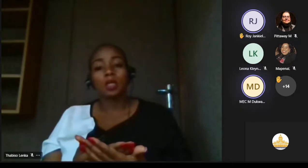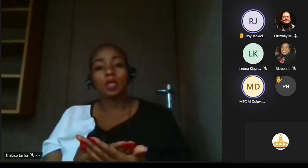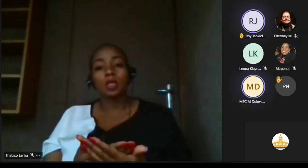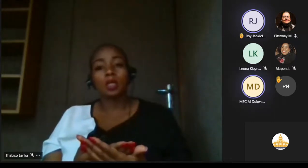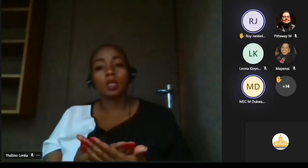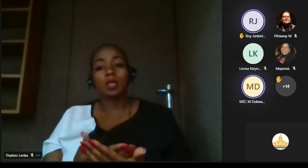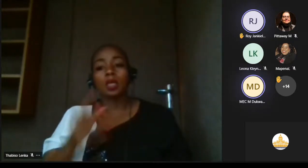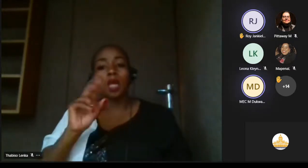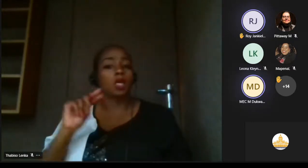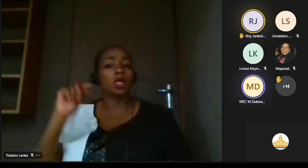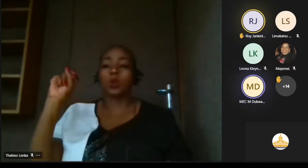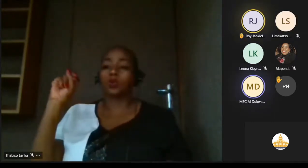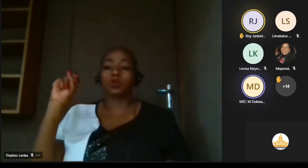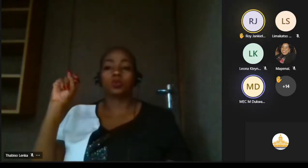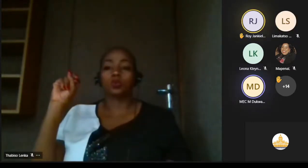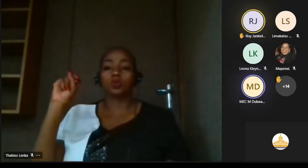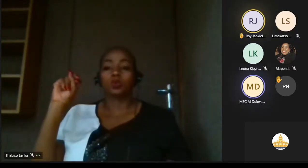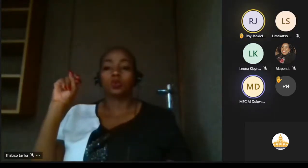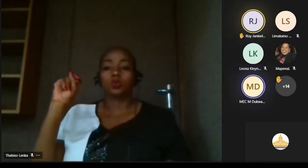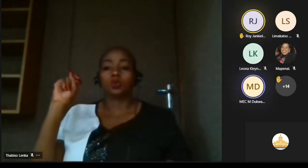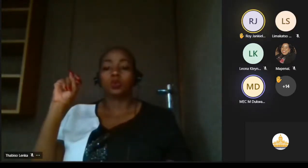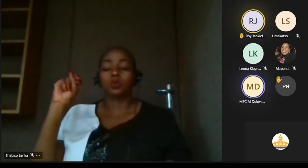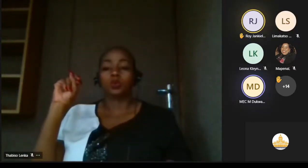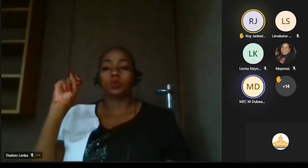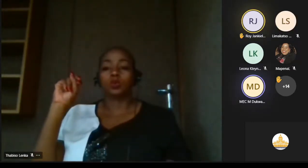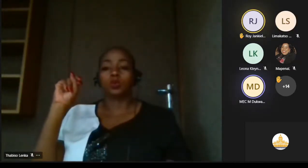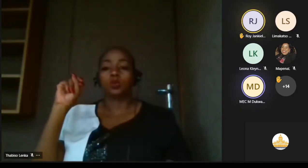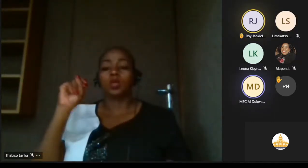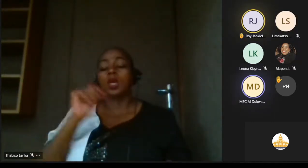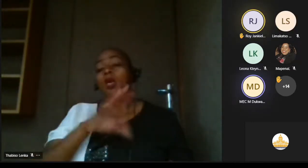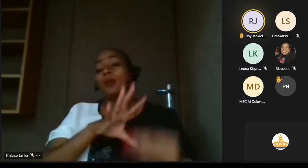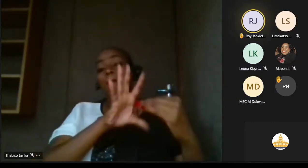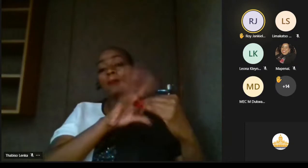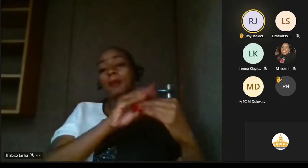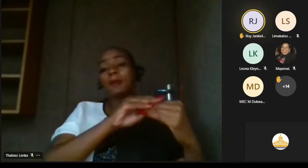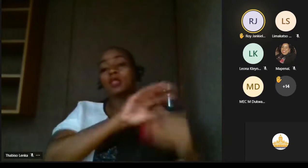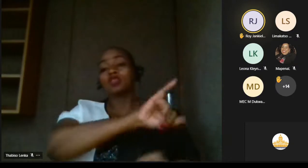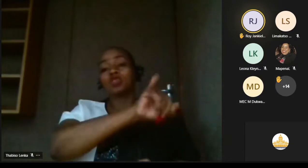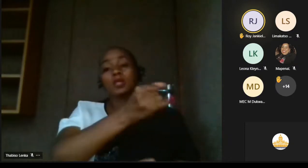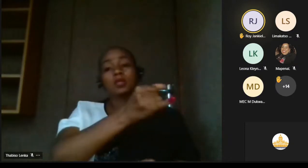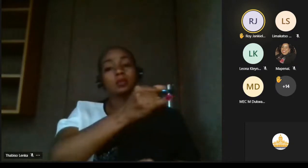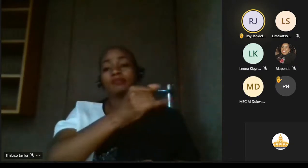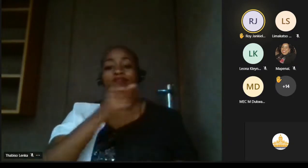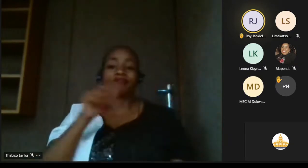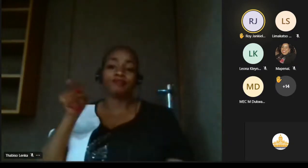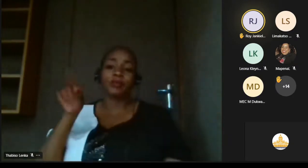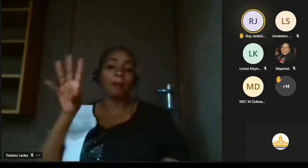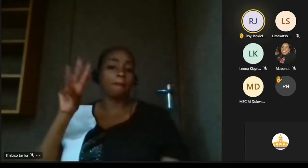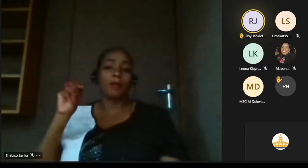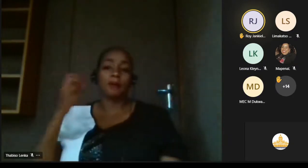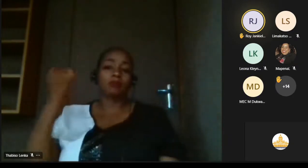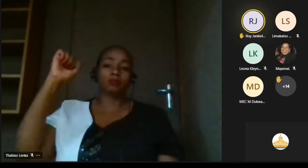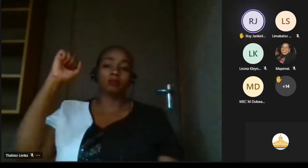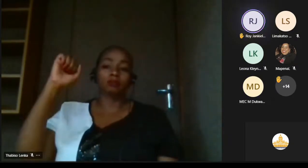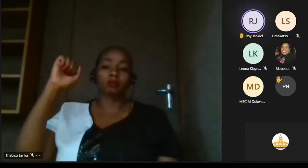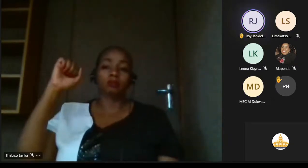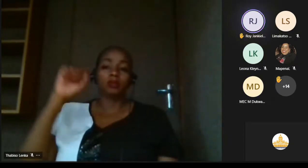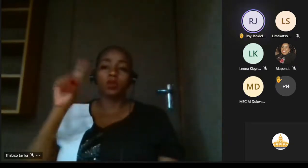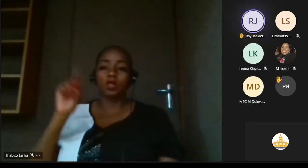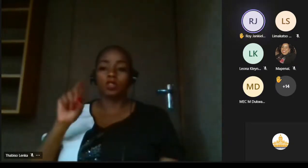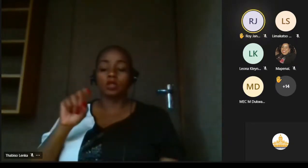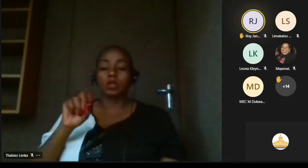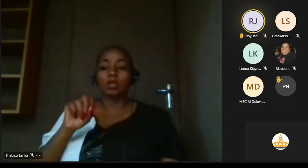No, Honorable Speaker. Yes, Honorable Junglestein is not willing to take a question. Honorable